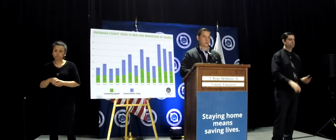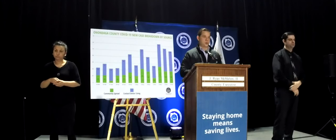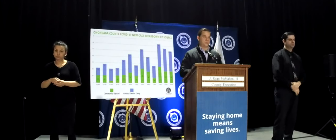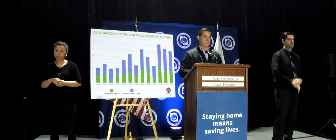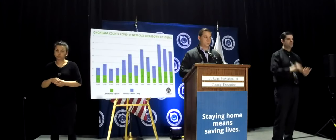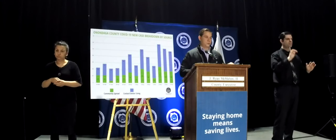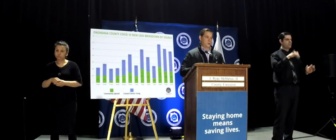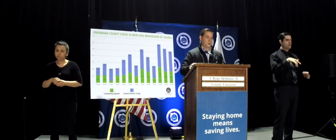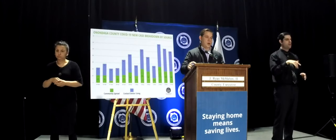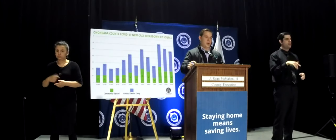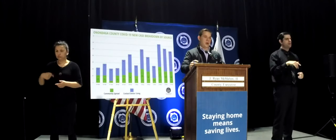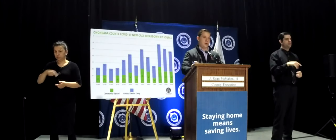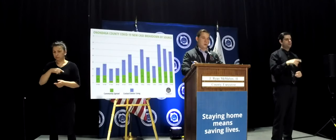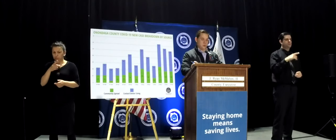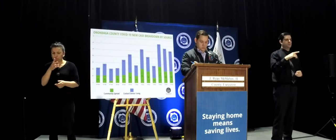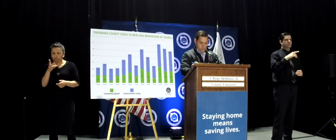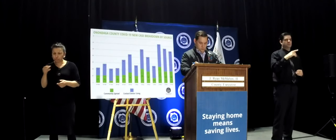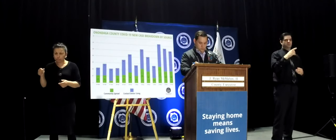on this one.